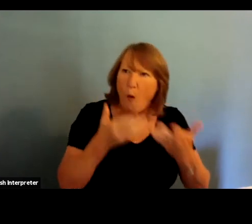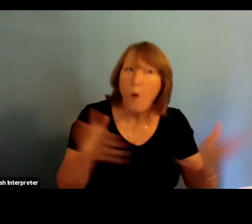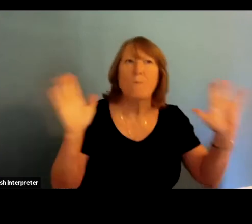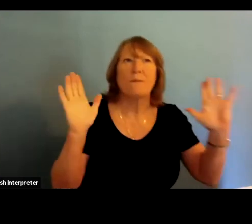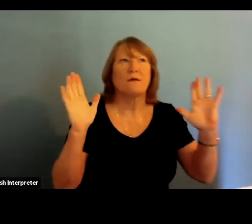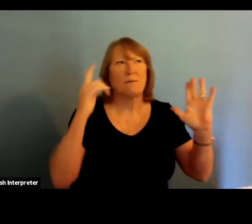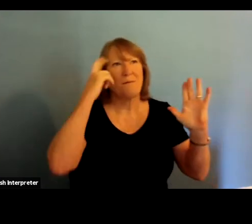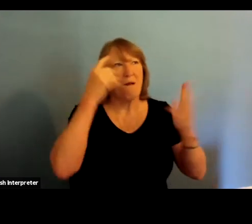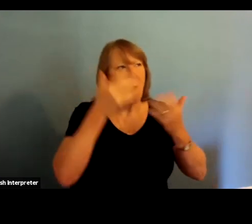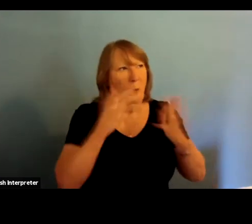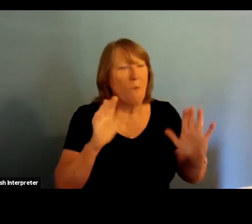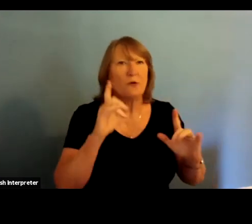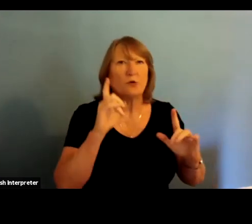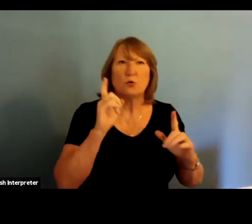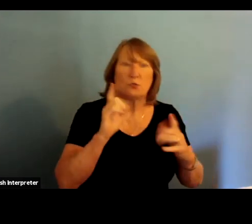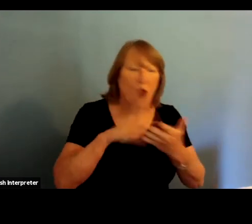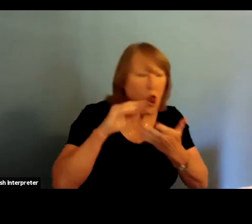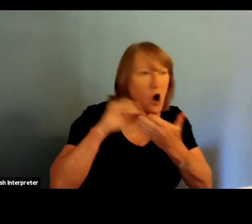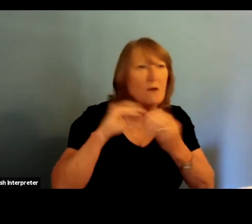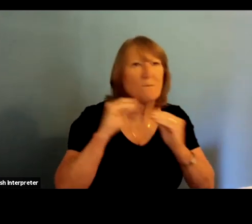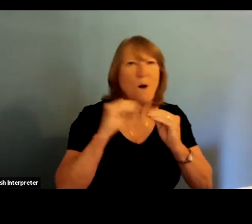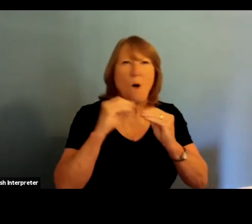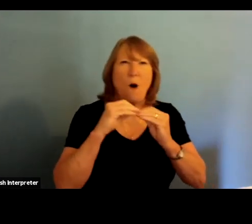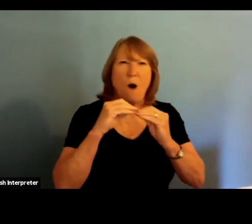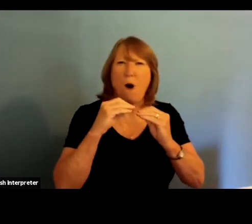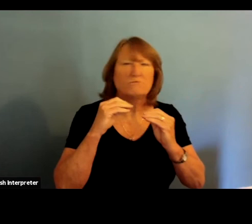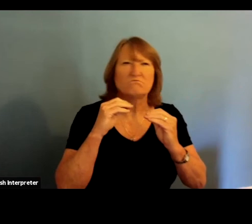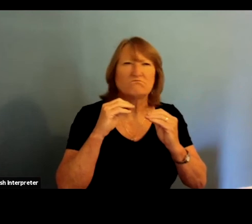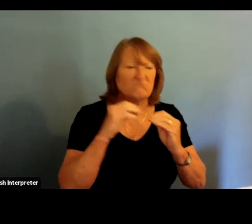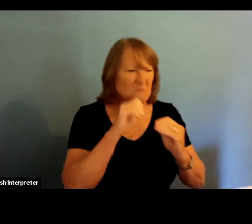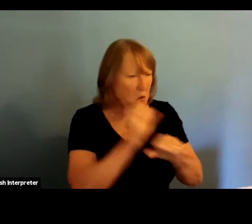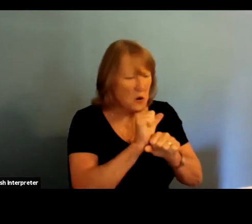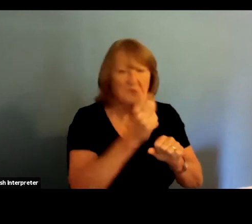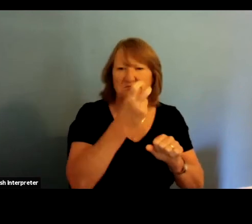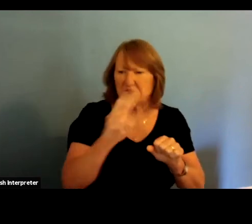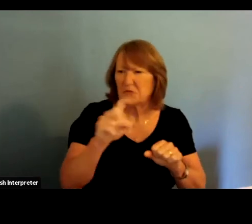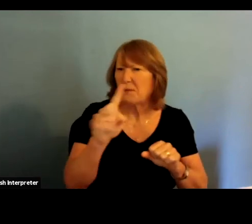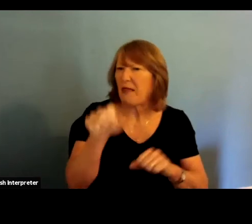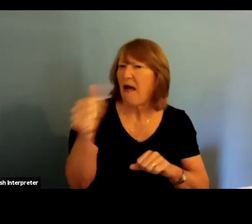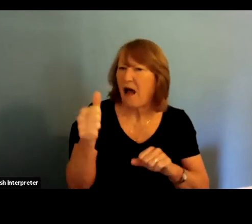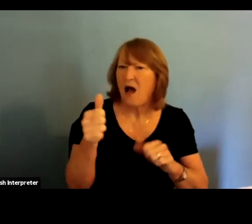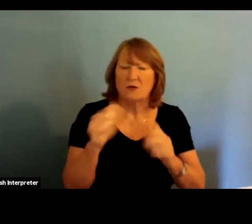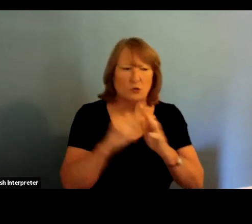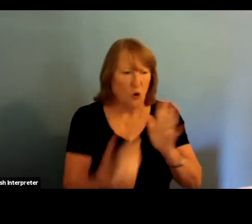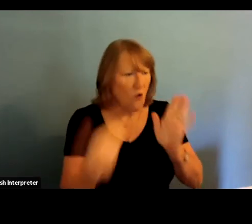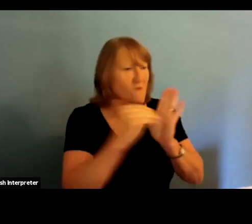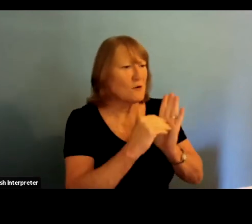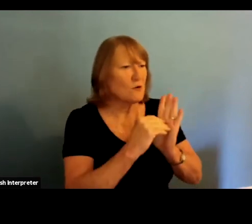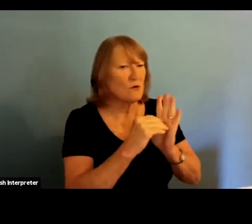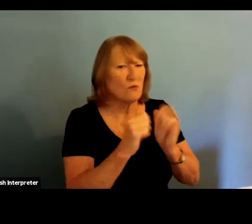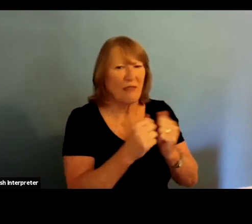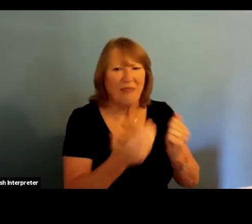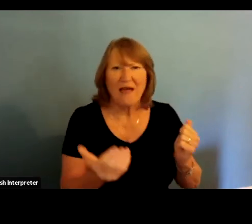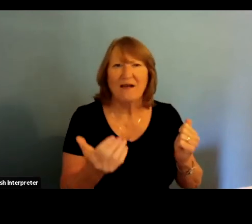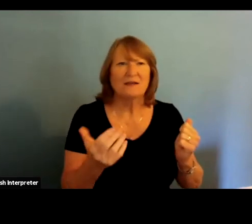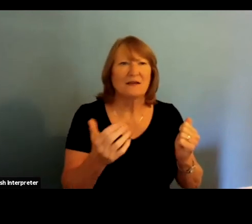because you pivot and you incorporate and you have to start anew sometimes with things, and you